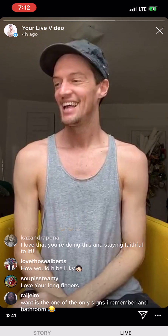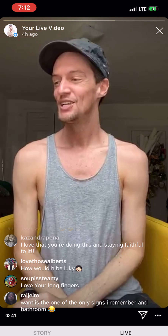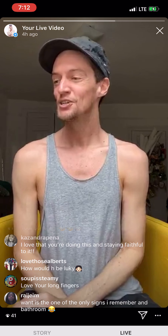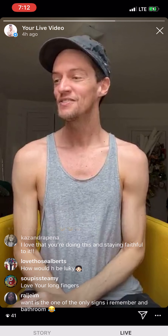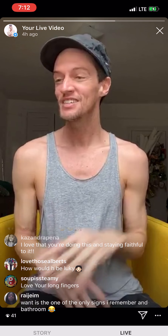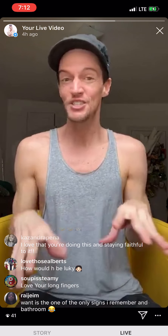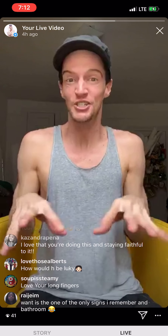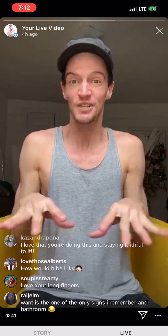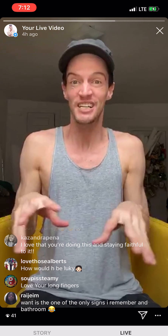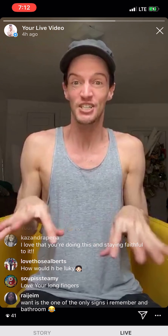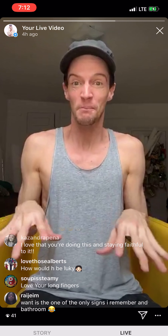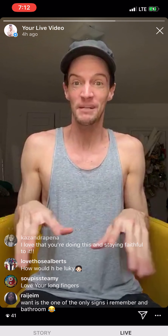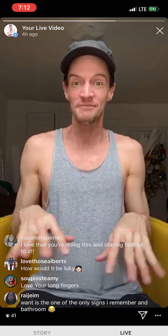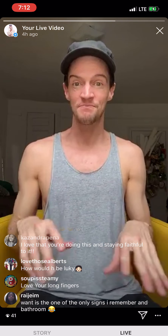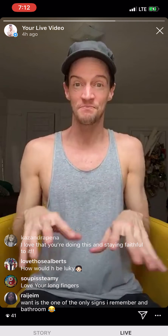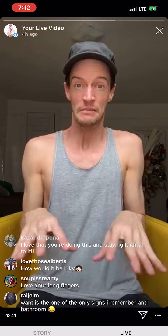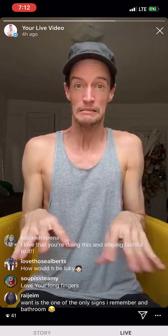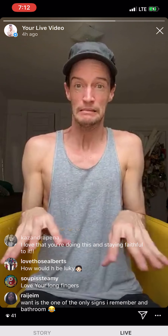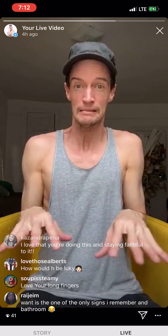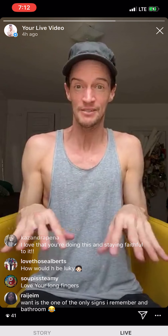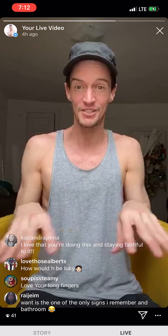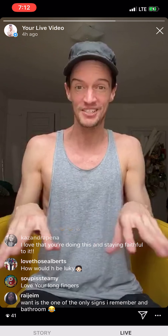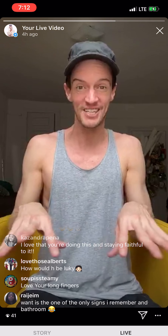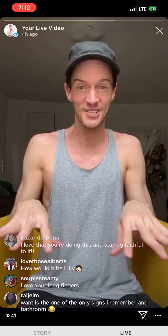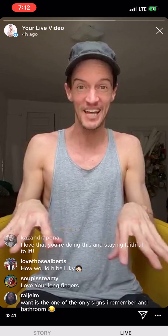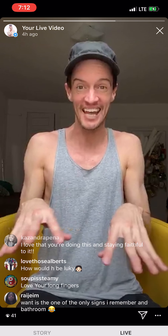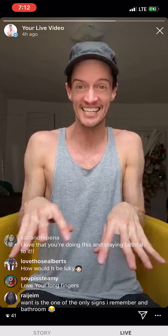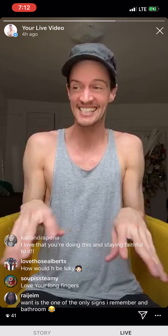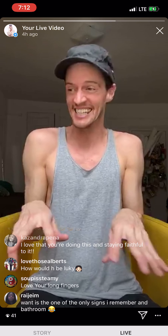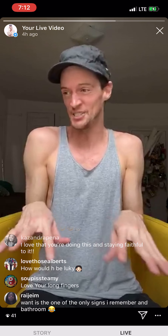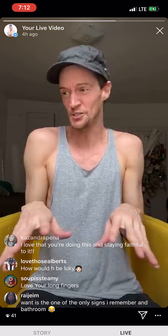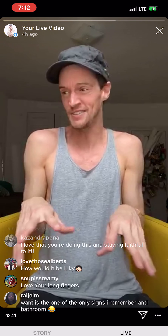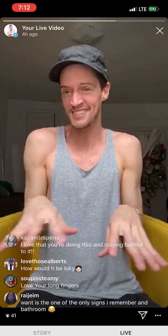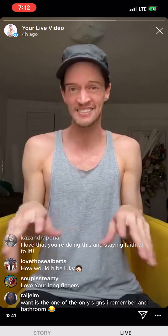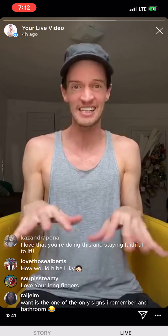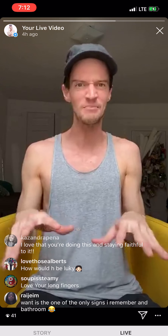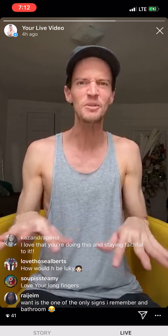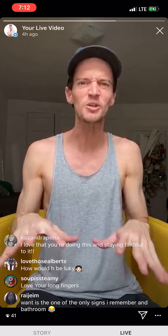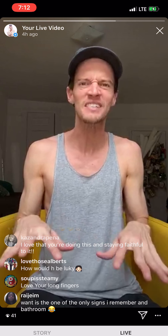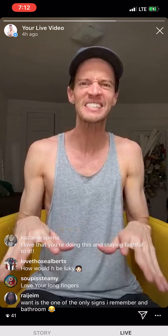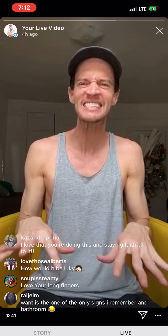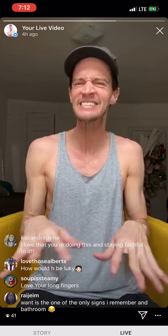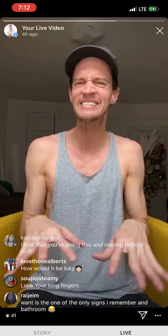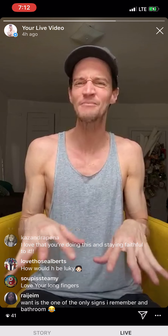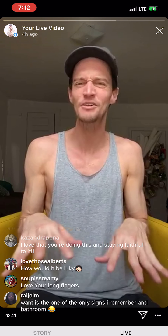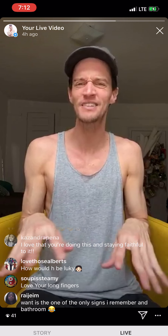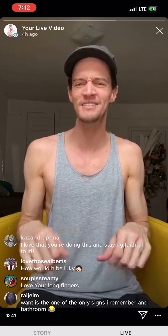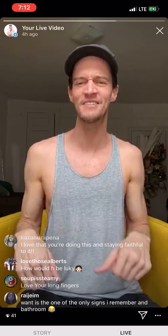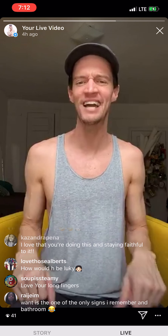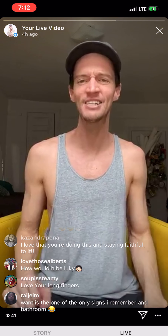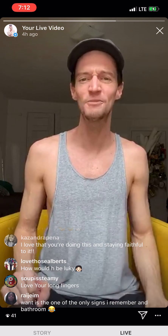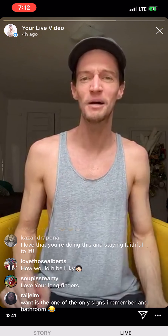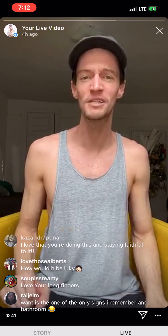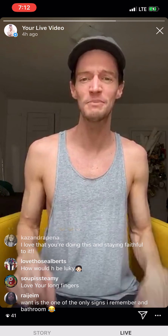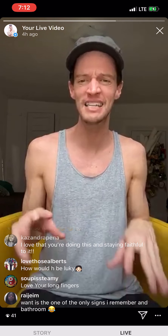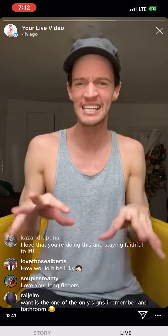Nervous, jittery, jumpy. We just kind of show the hands getting nervous. I'm nervous. Oh, I'm nervous. If I had to do public speaking, I'd